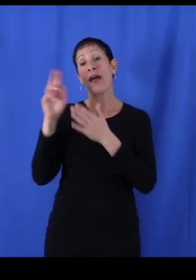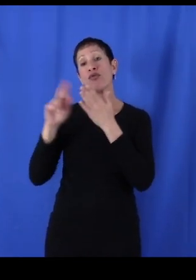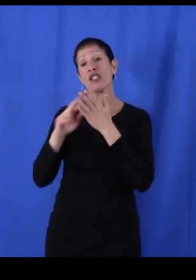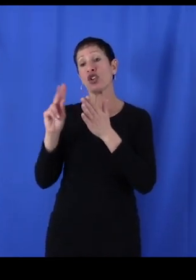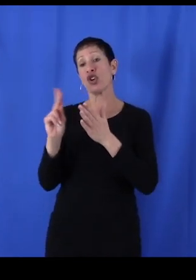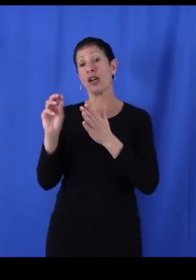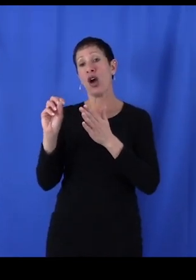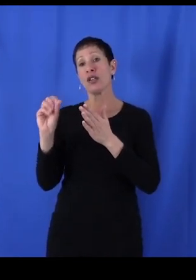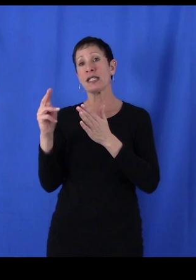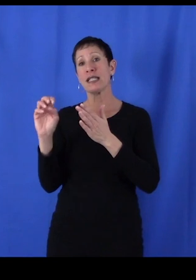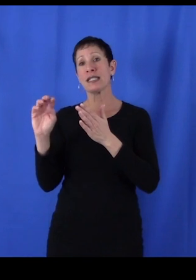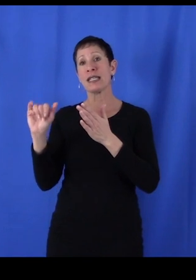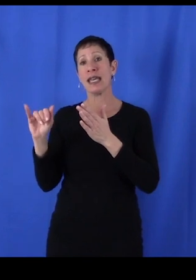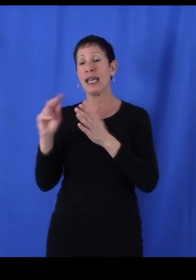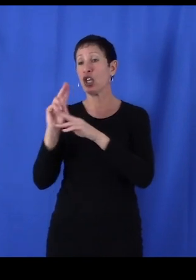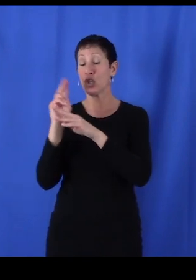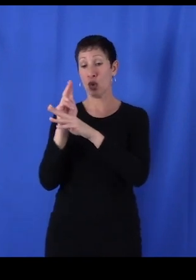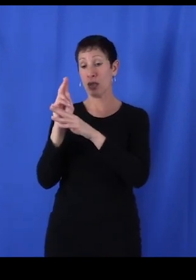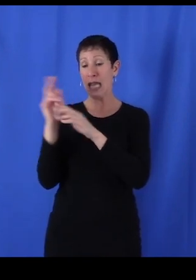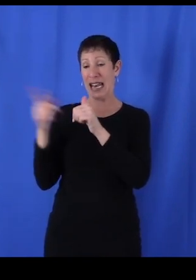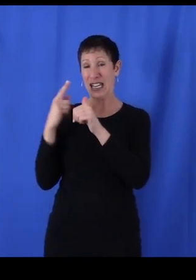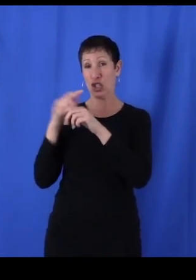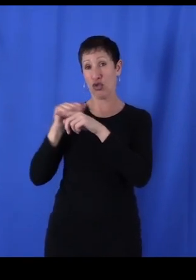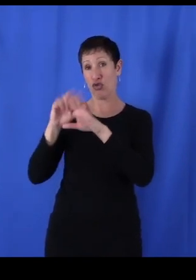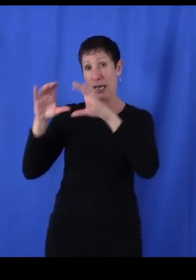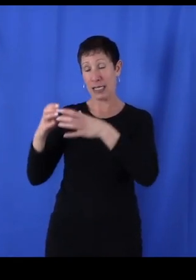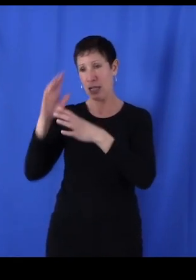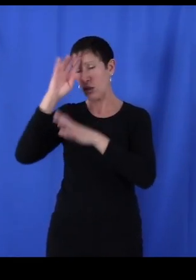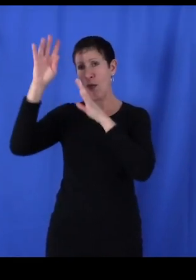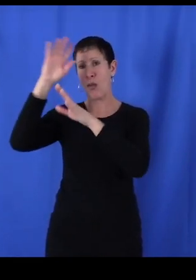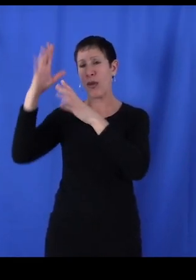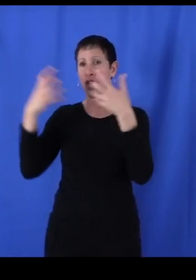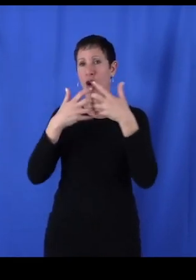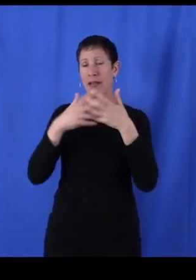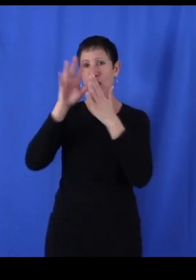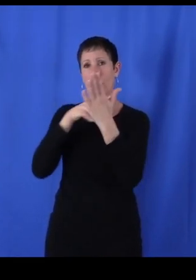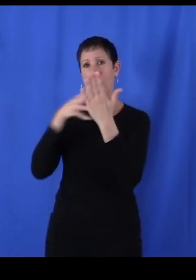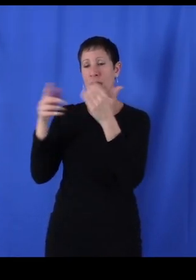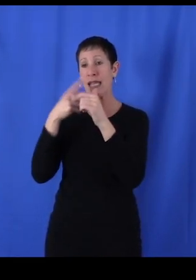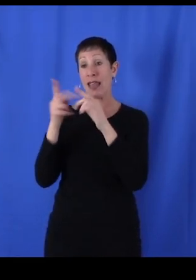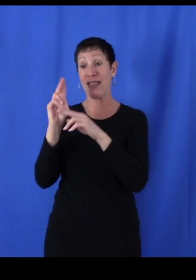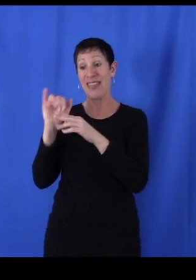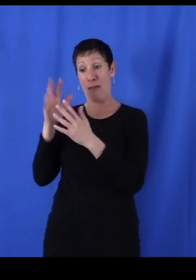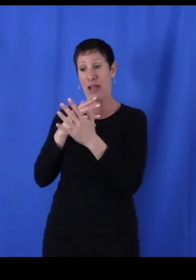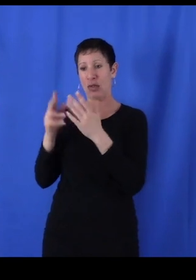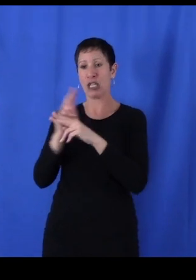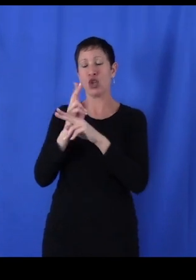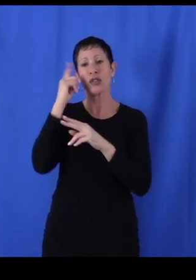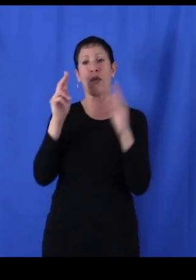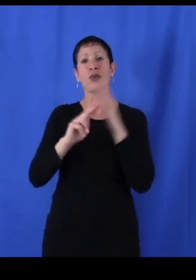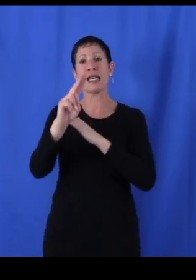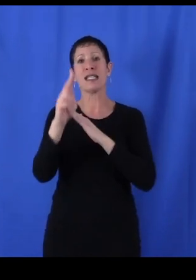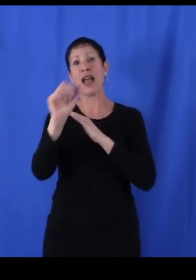used an initial training set of users and likes to come up with a weighted correlation matrix that was then used to predict the